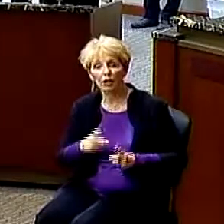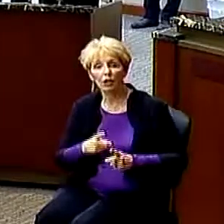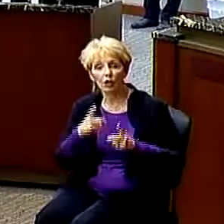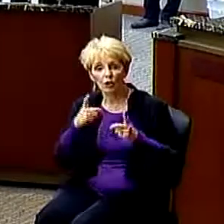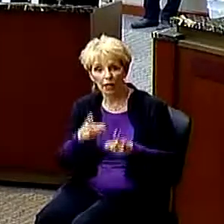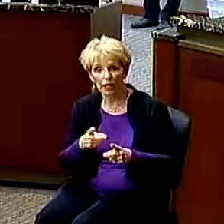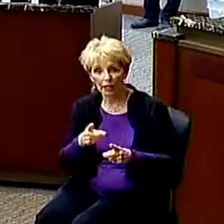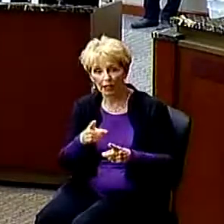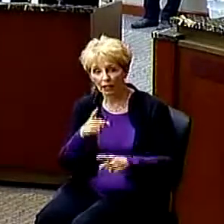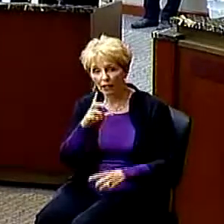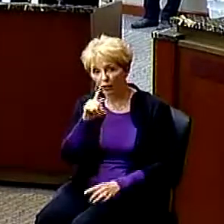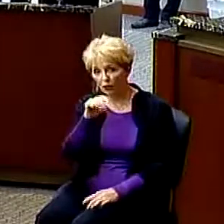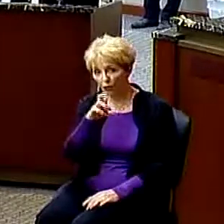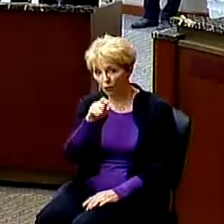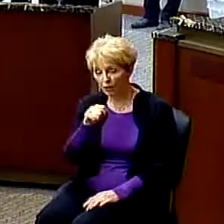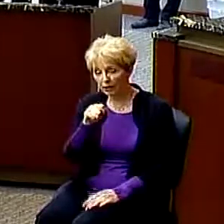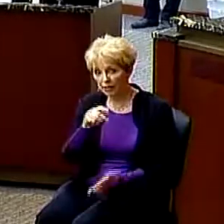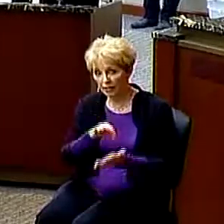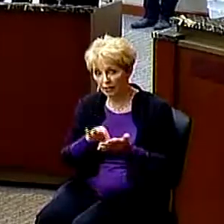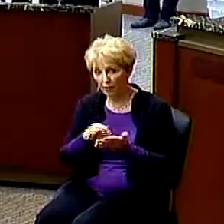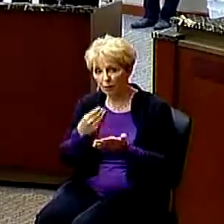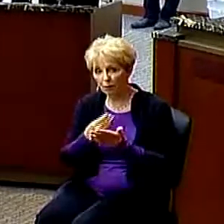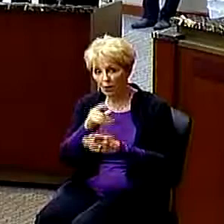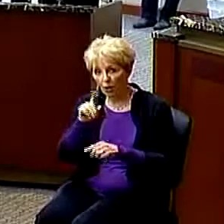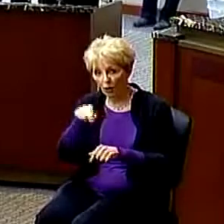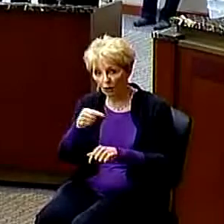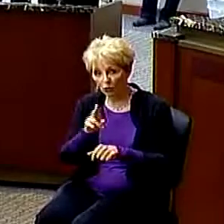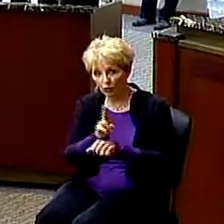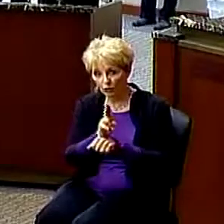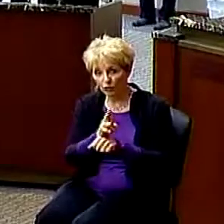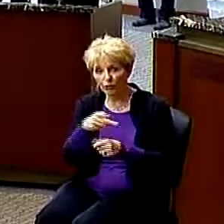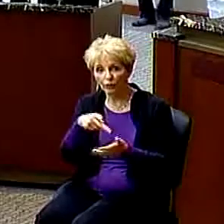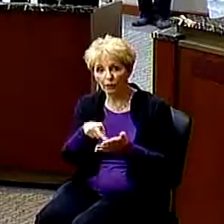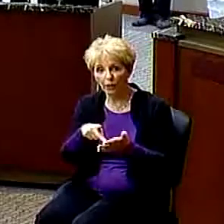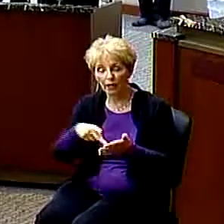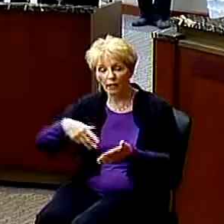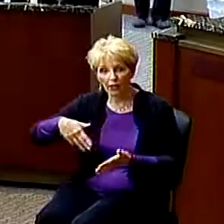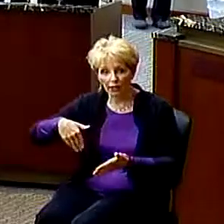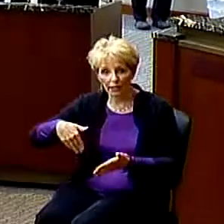trust account, and the money is only used to pay delinquent